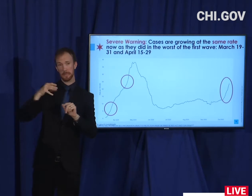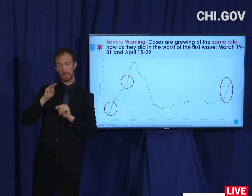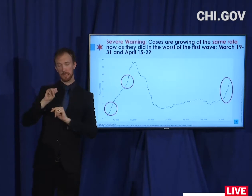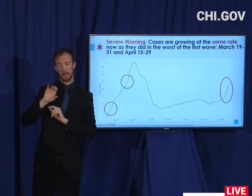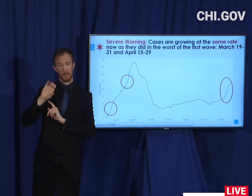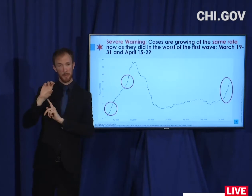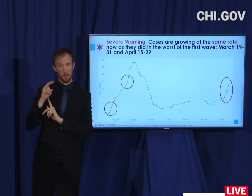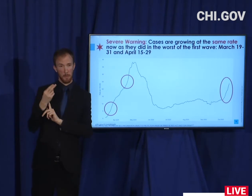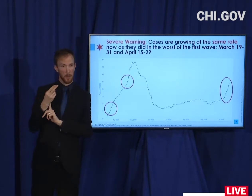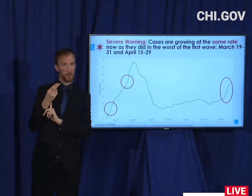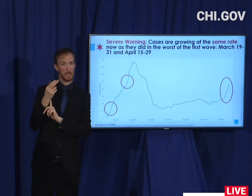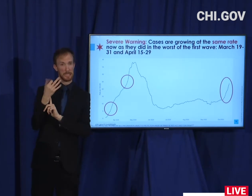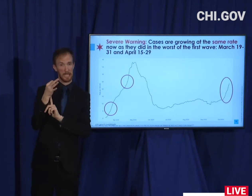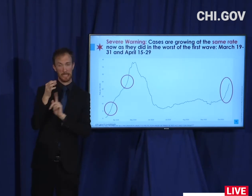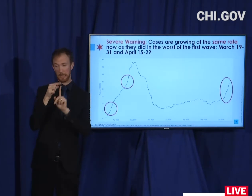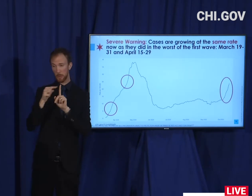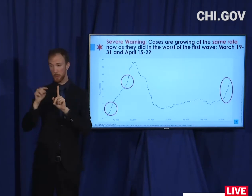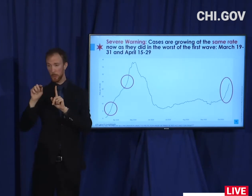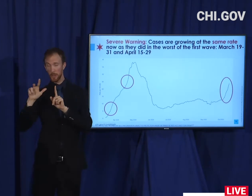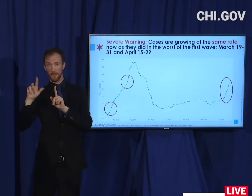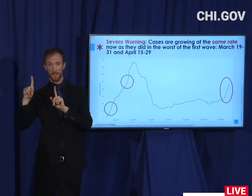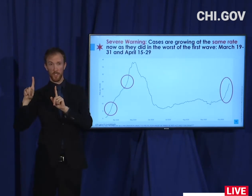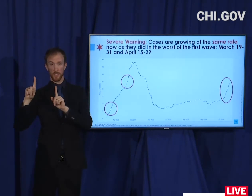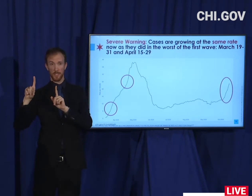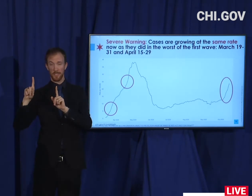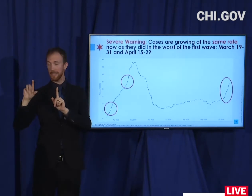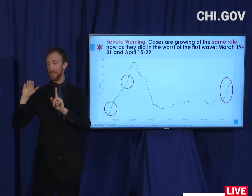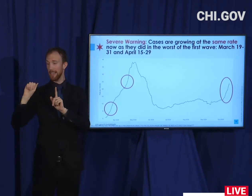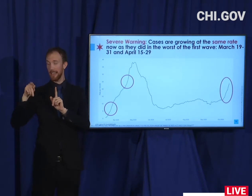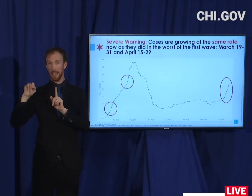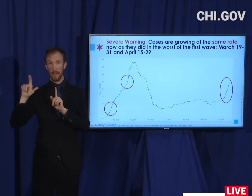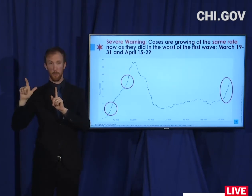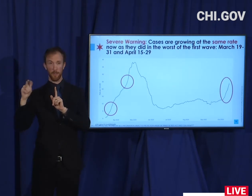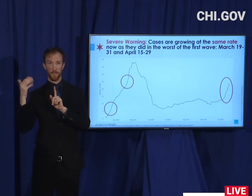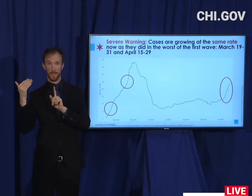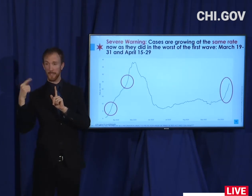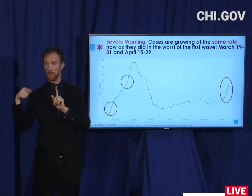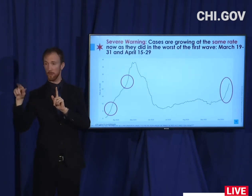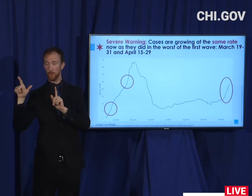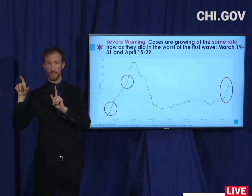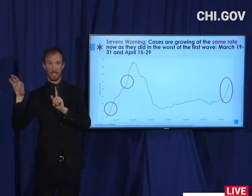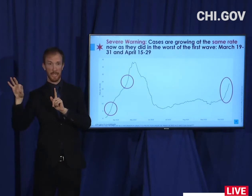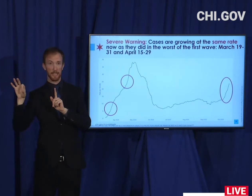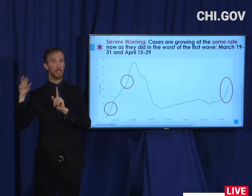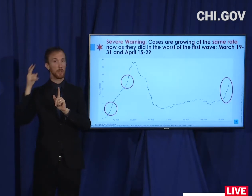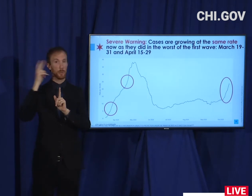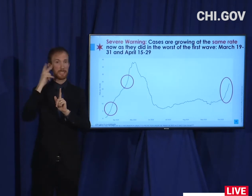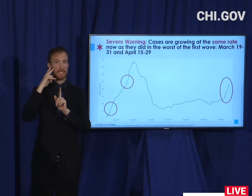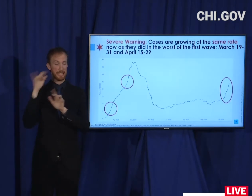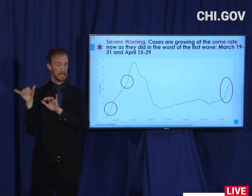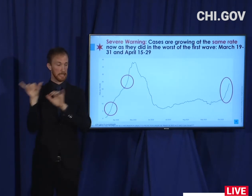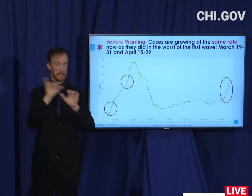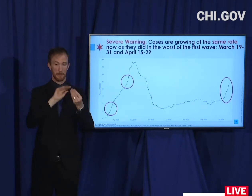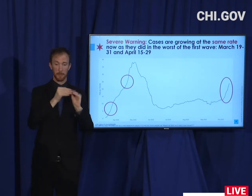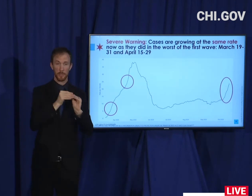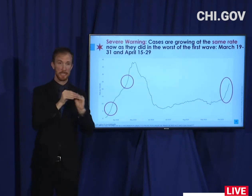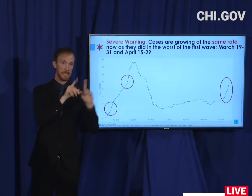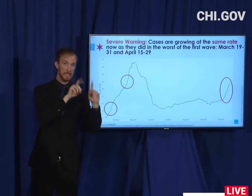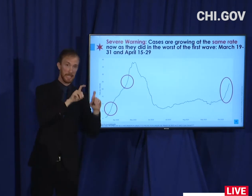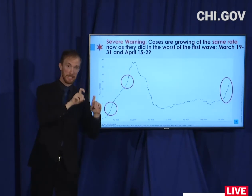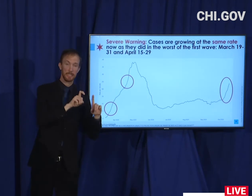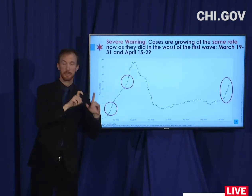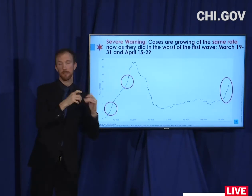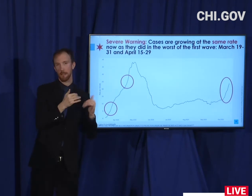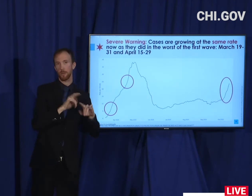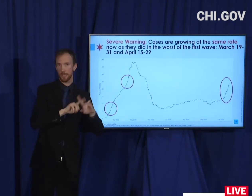and 31 and April 15 and 29. Testing is different. The demographics are different. That doesn't